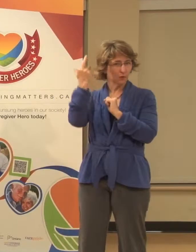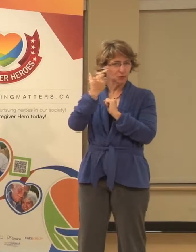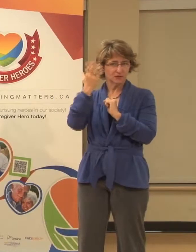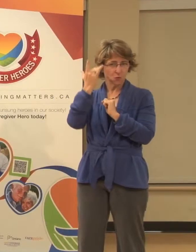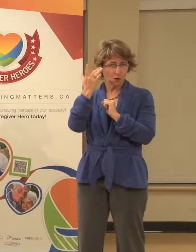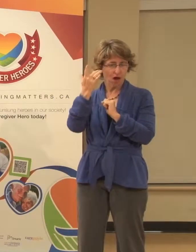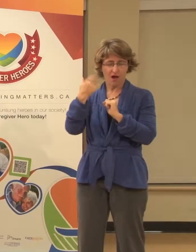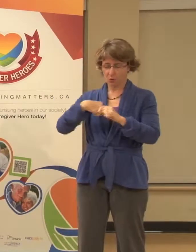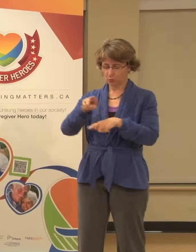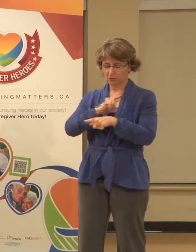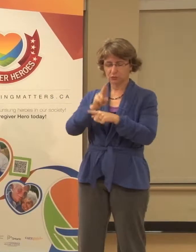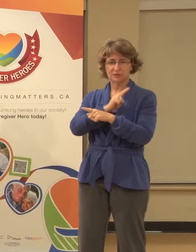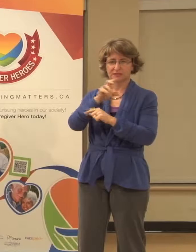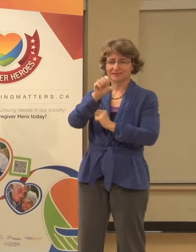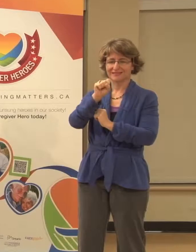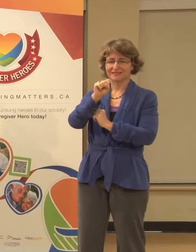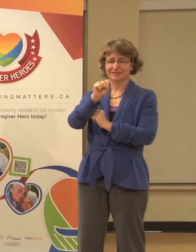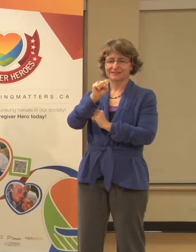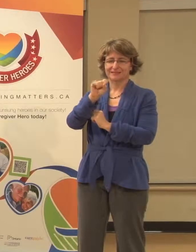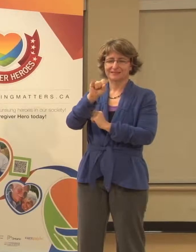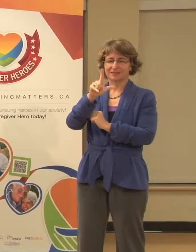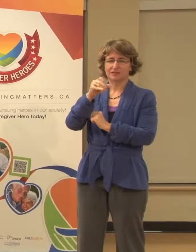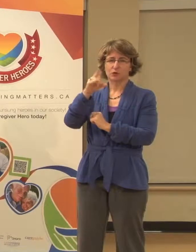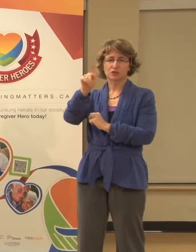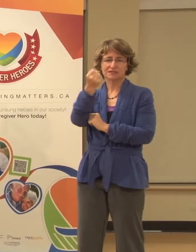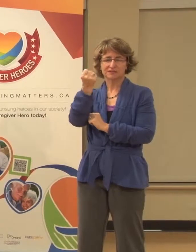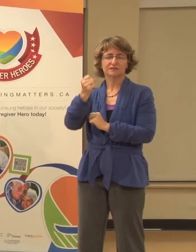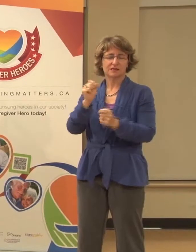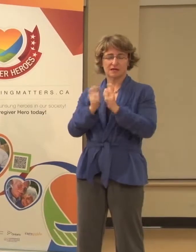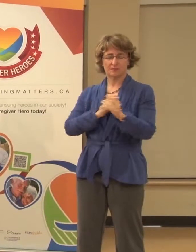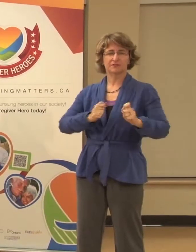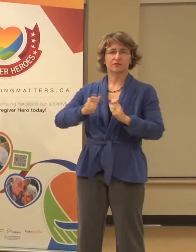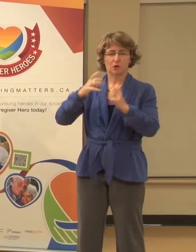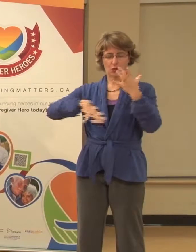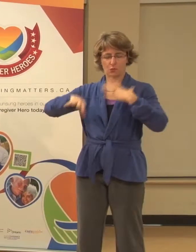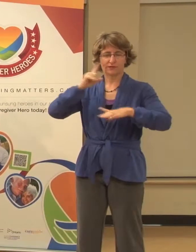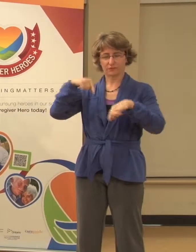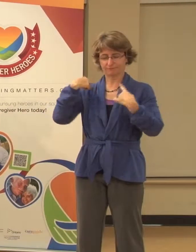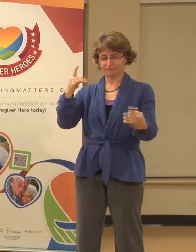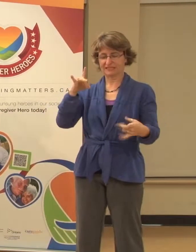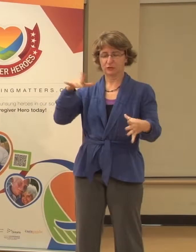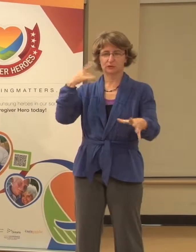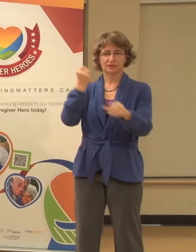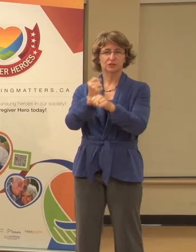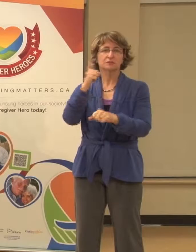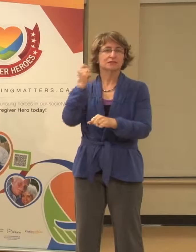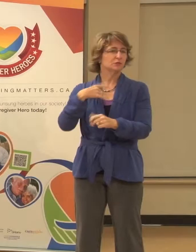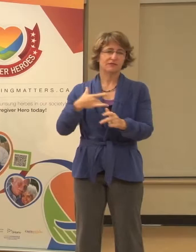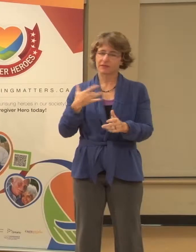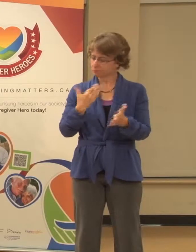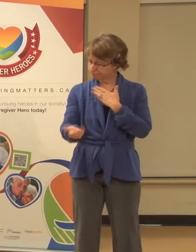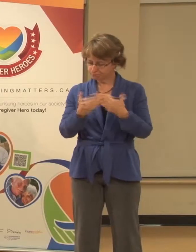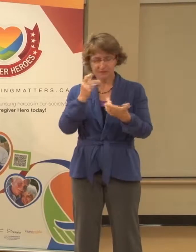carrying Silvert's adaptive clothing for 83 years is because we believe that whether you're